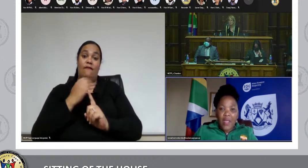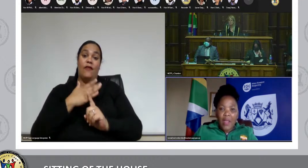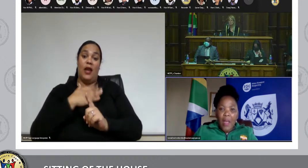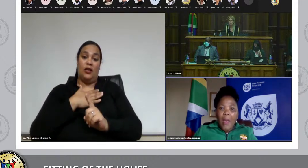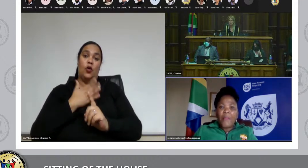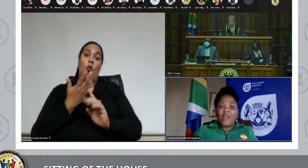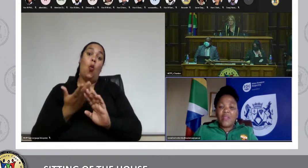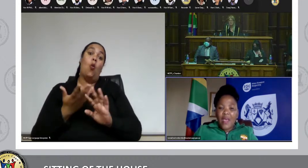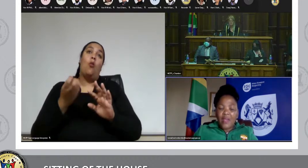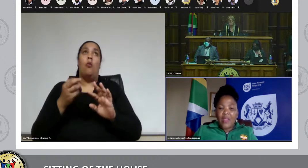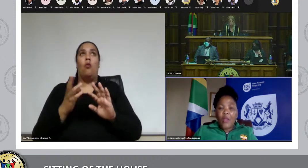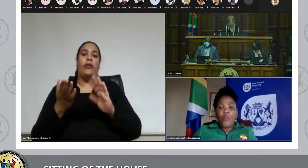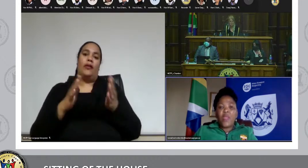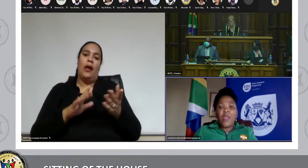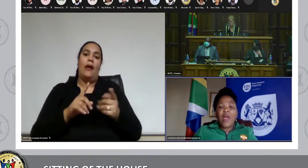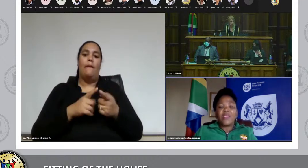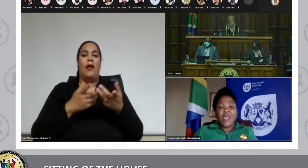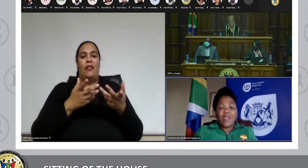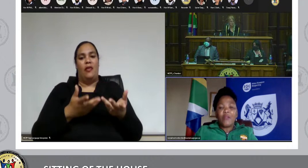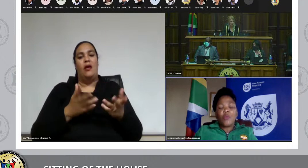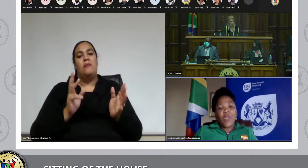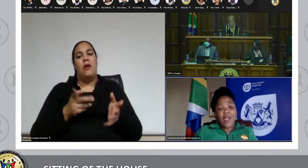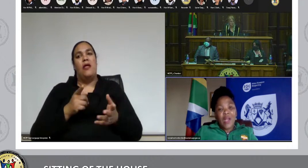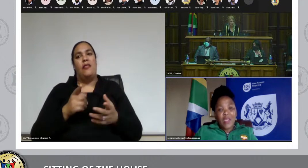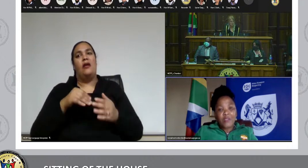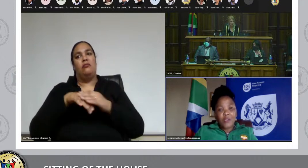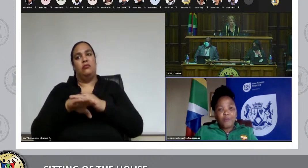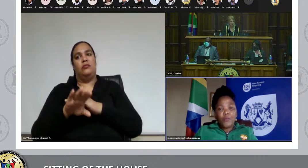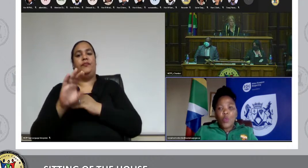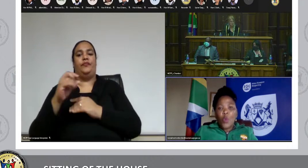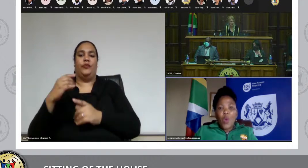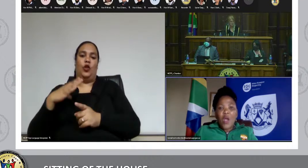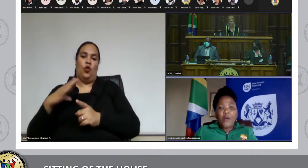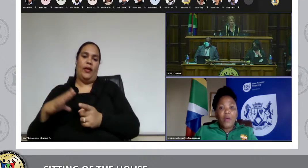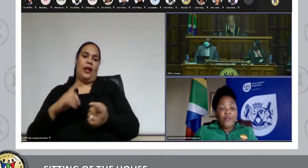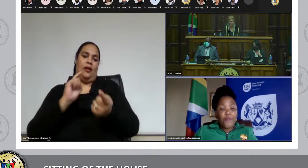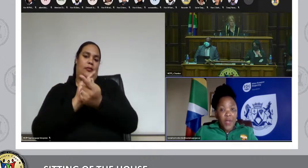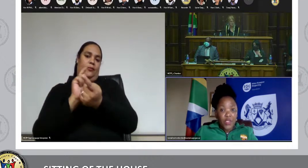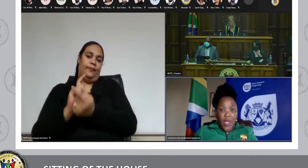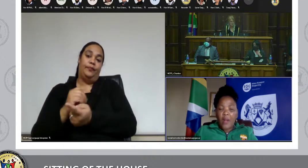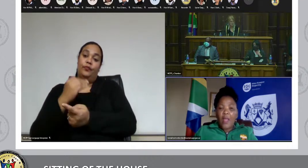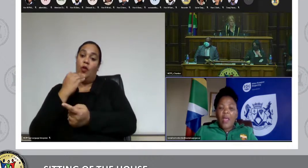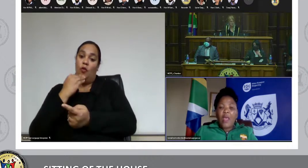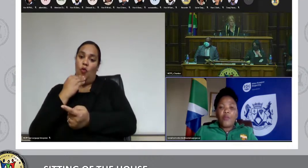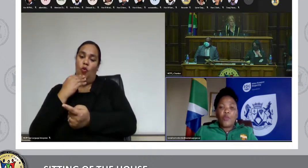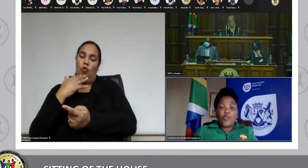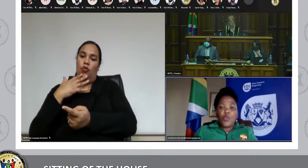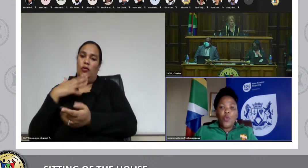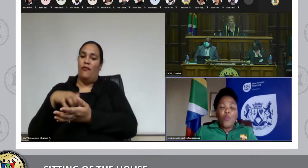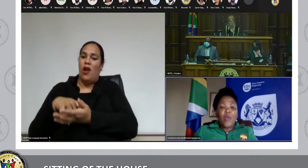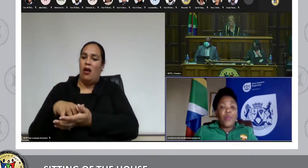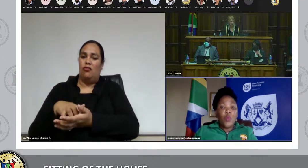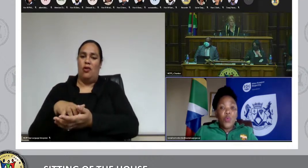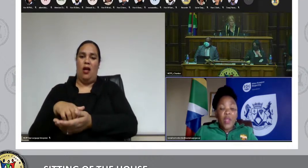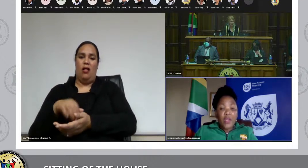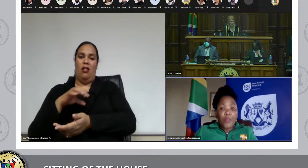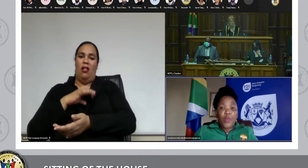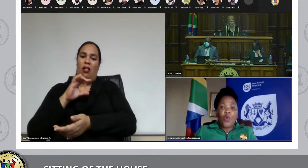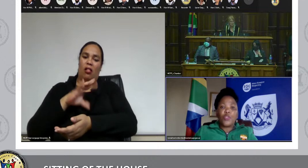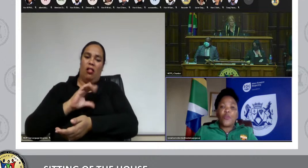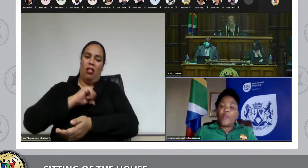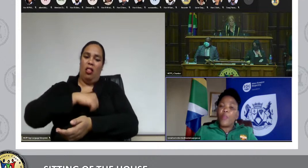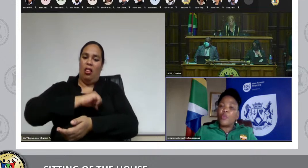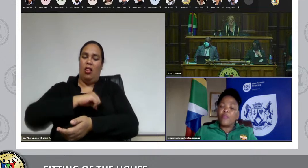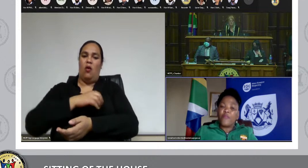even dying, but that they will be attending to the clients who are fragile and also who might be